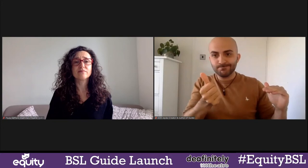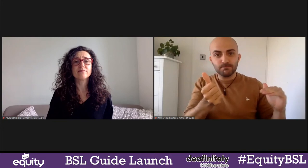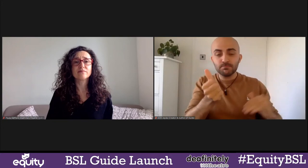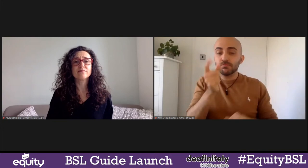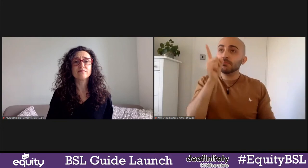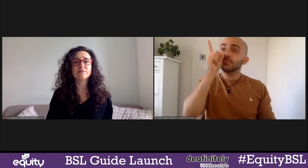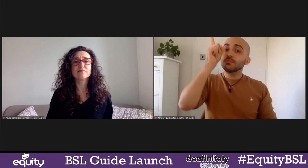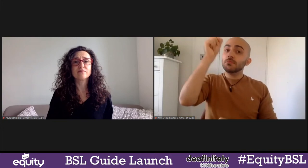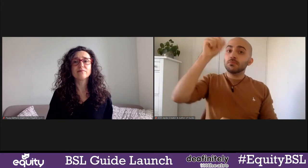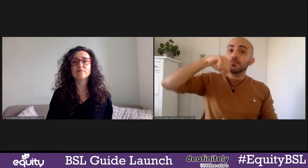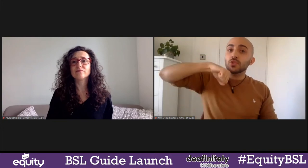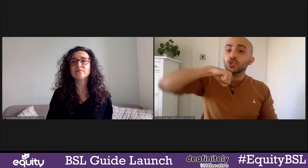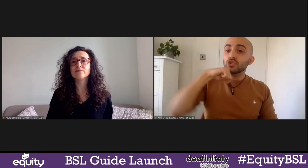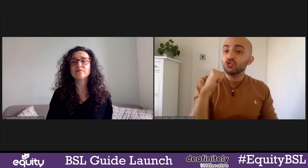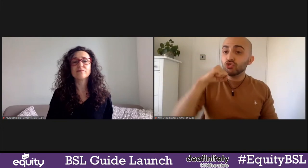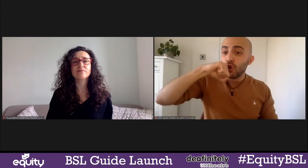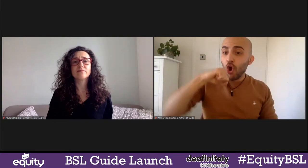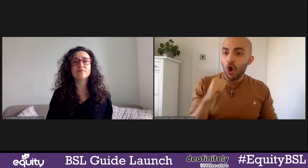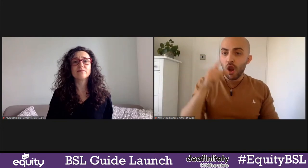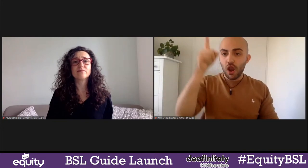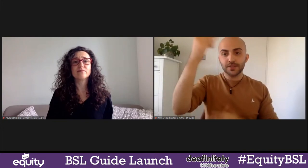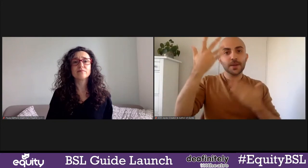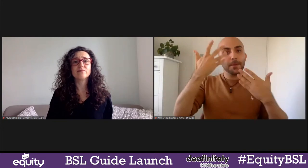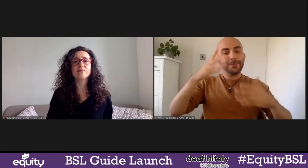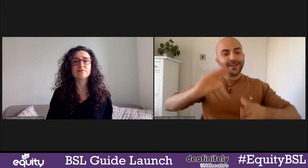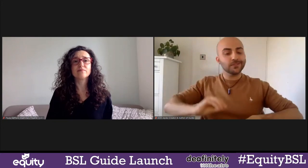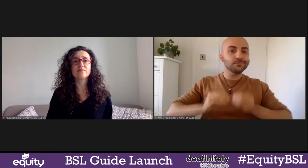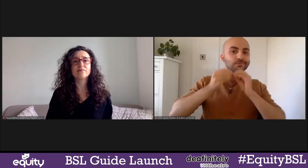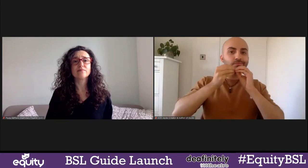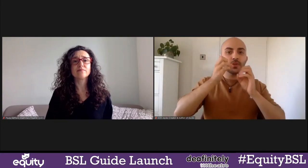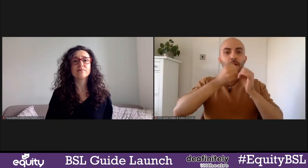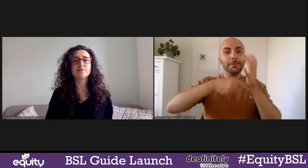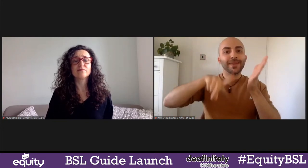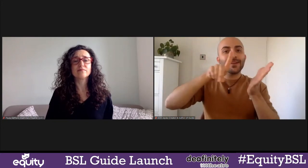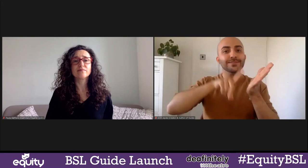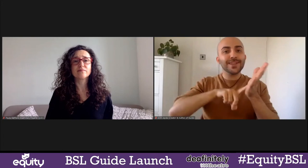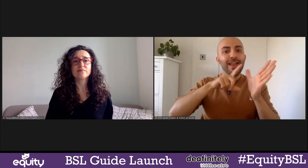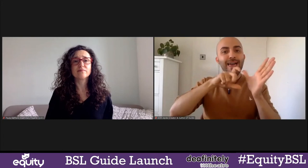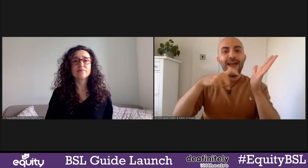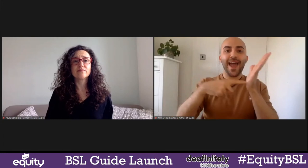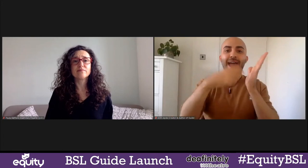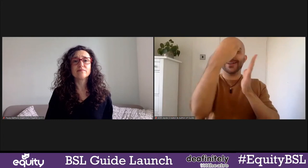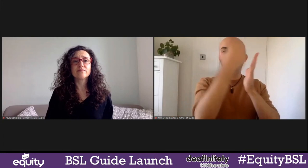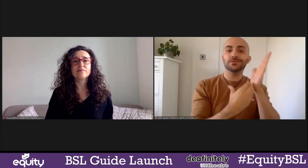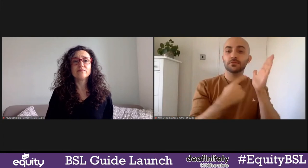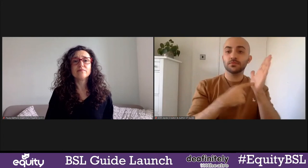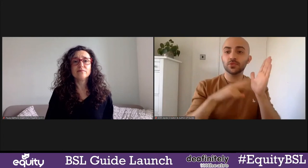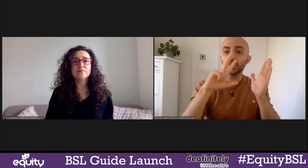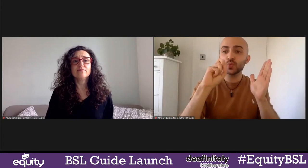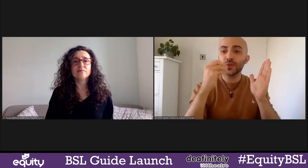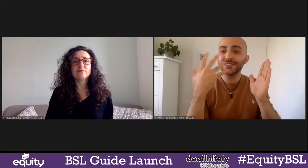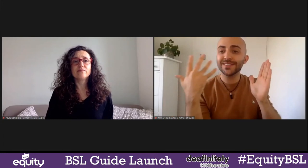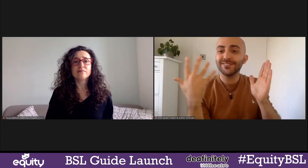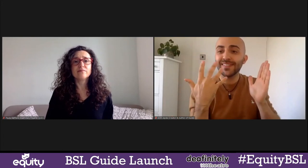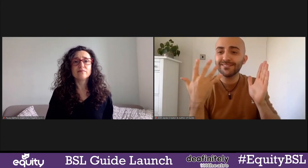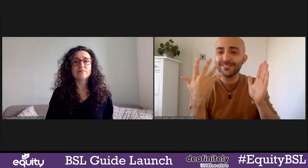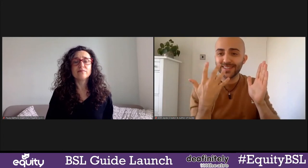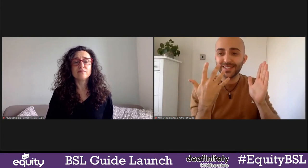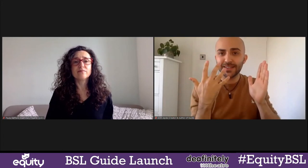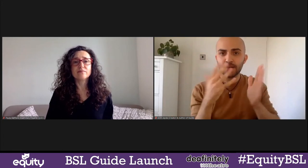2003, sign language was recognised, but it doesn't have an equivalent recognition to that of spoken languages. In Scotland, the BSL Act